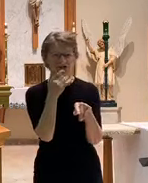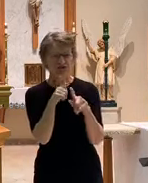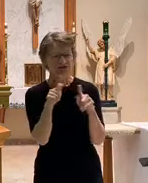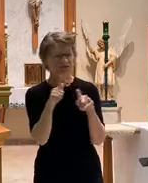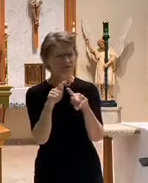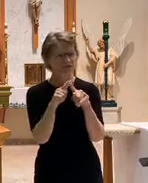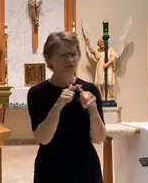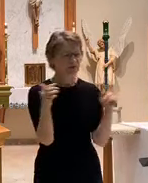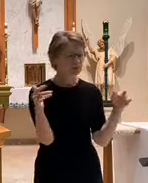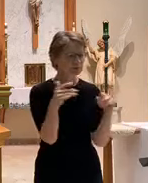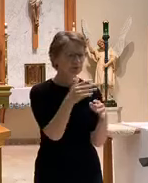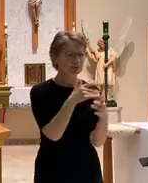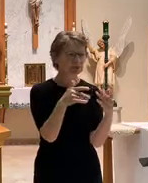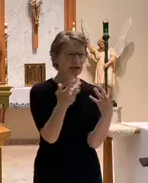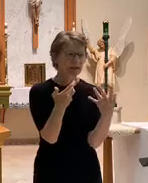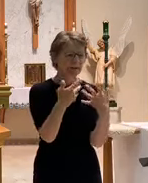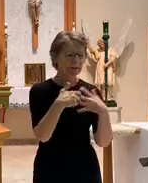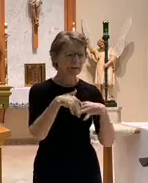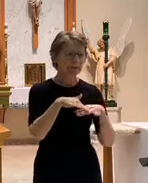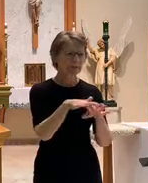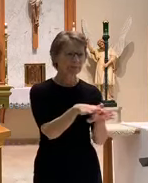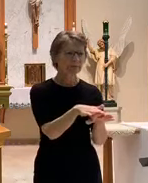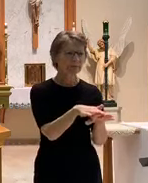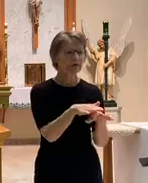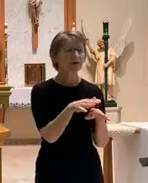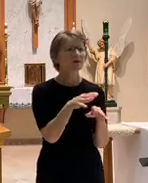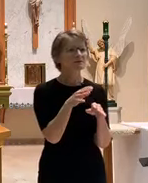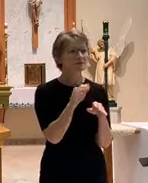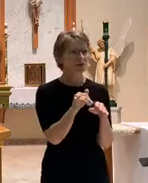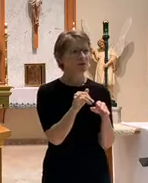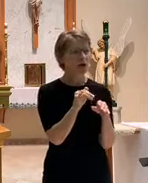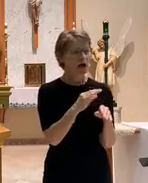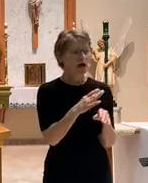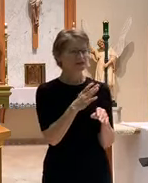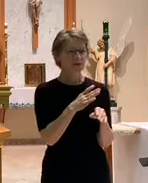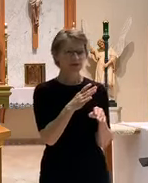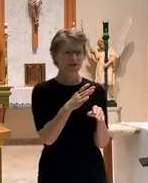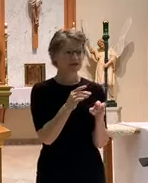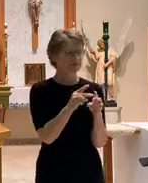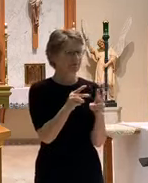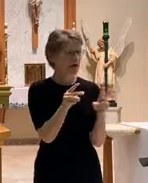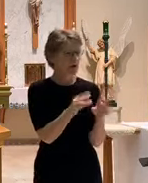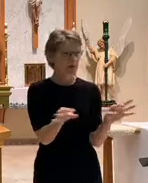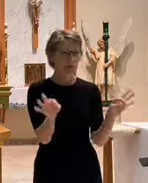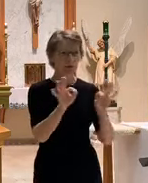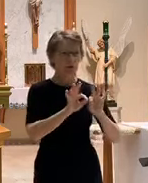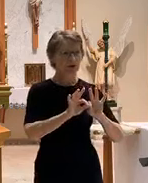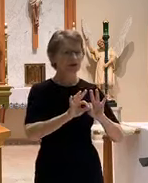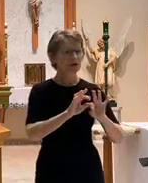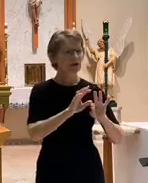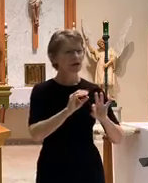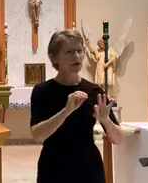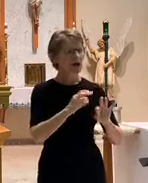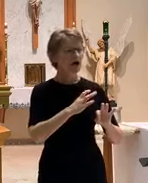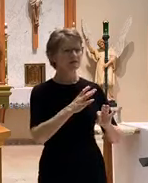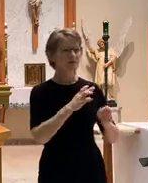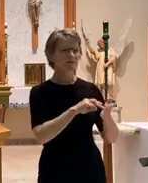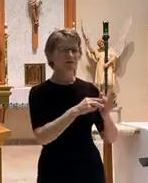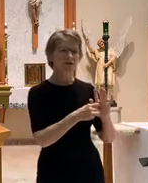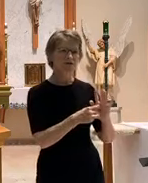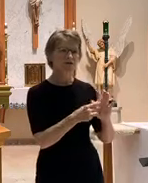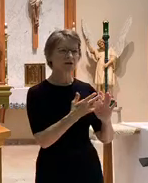hospitality in this country was exceptionally important. It is described, hospitality, as a friendly and